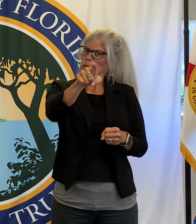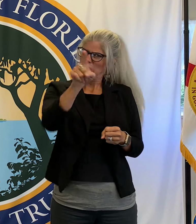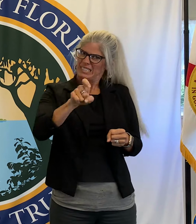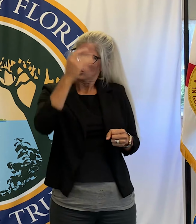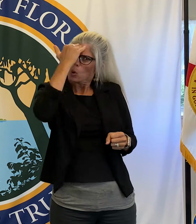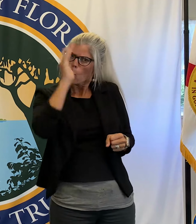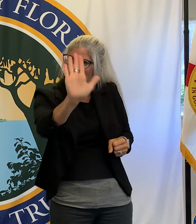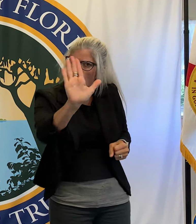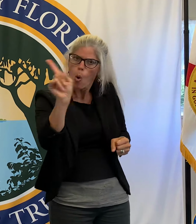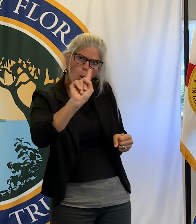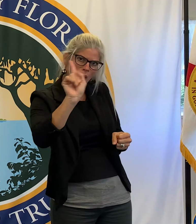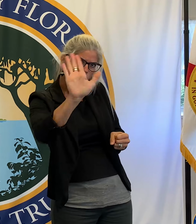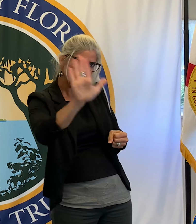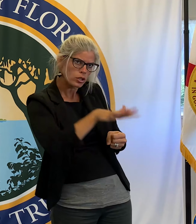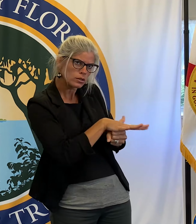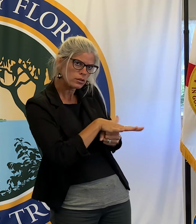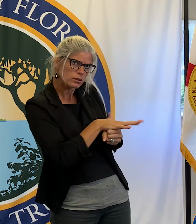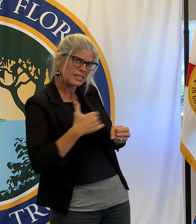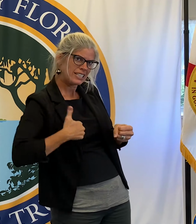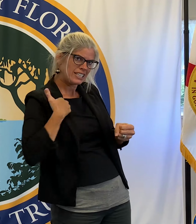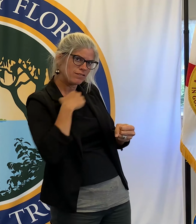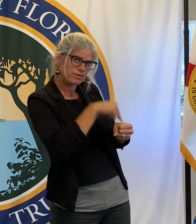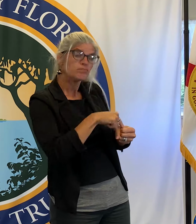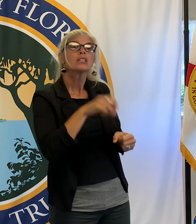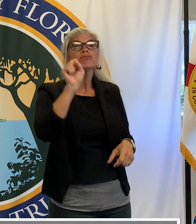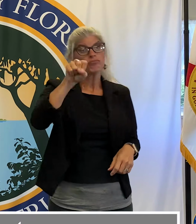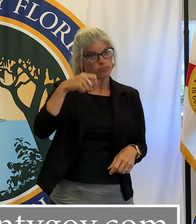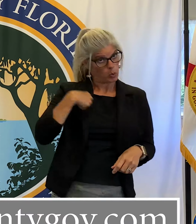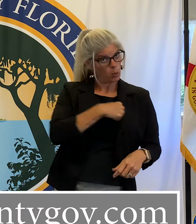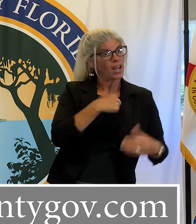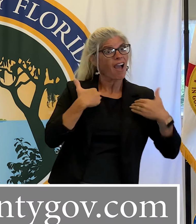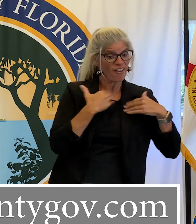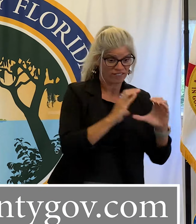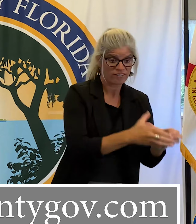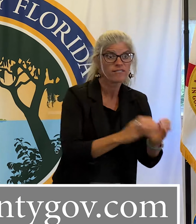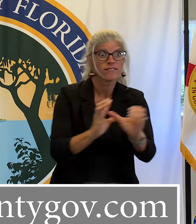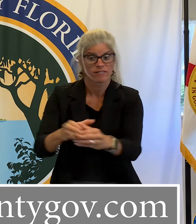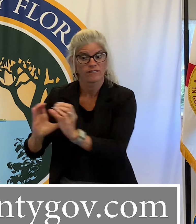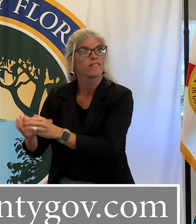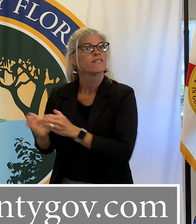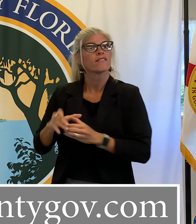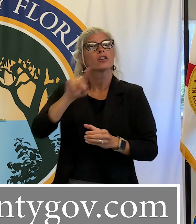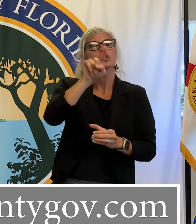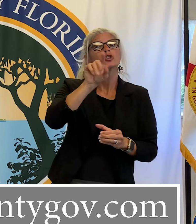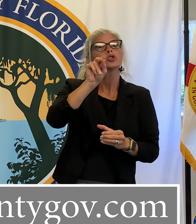County does have evacuation zones. Please go to our website,